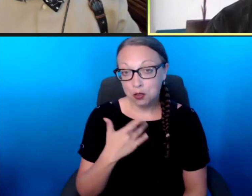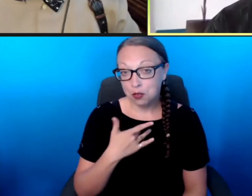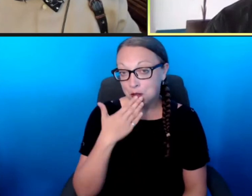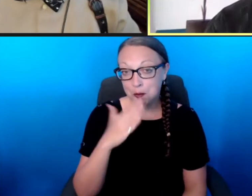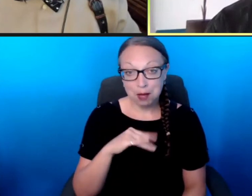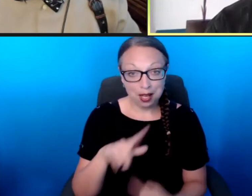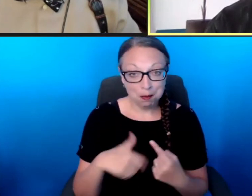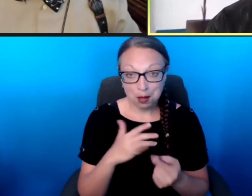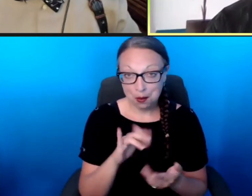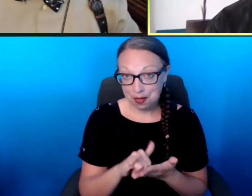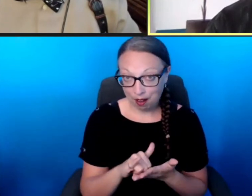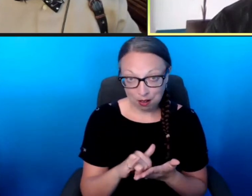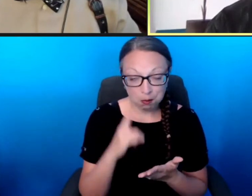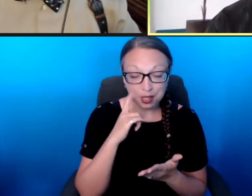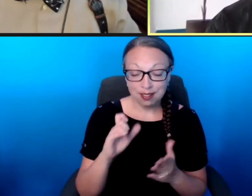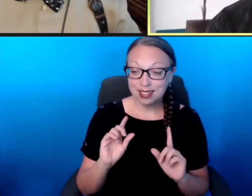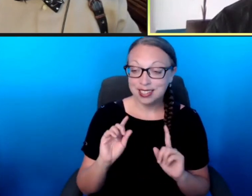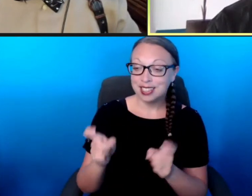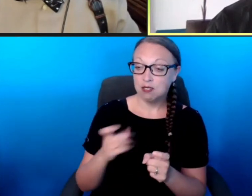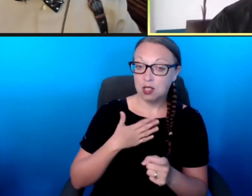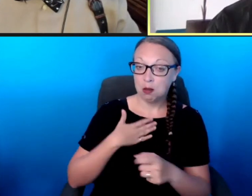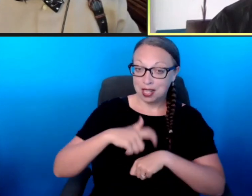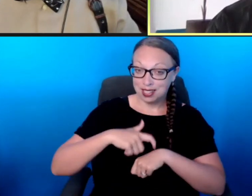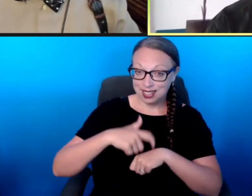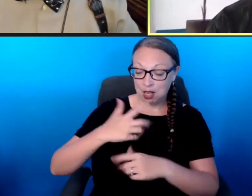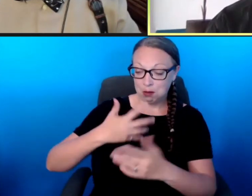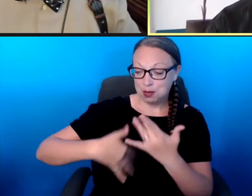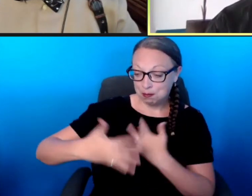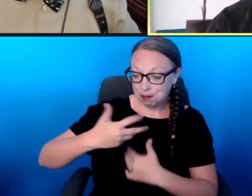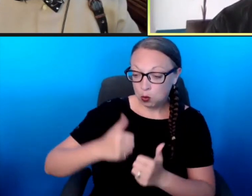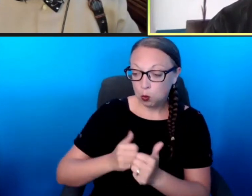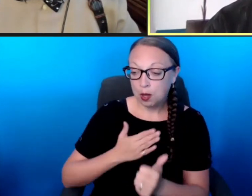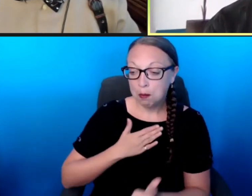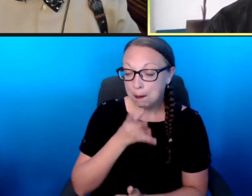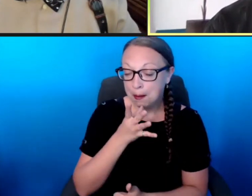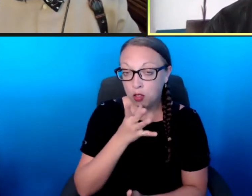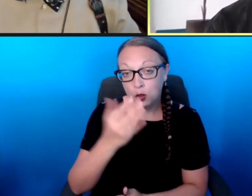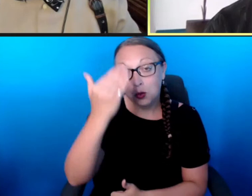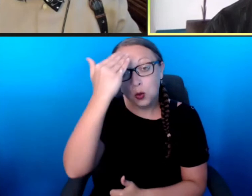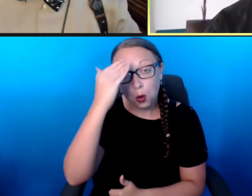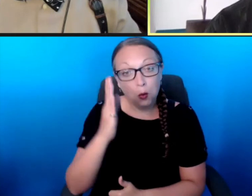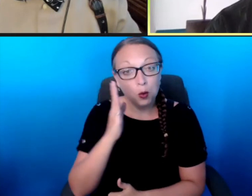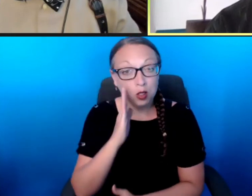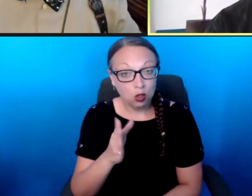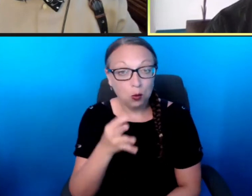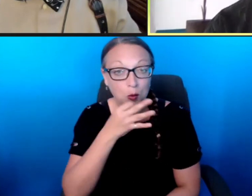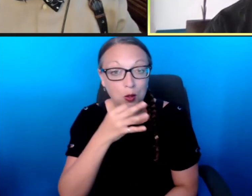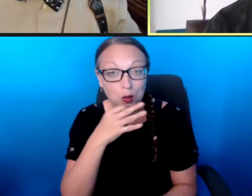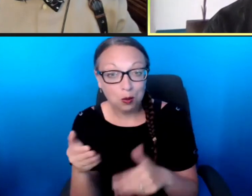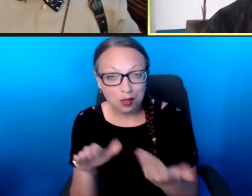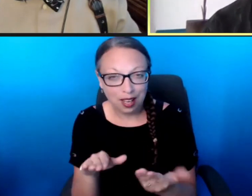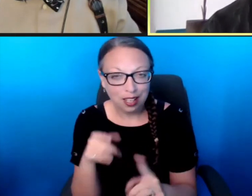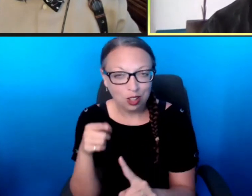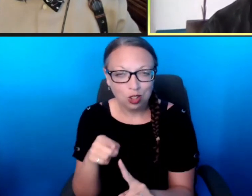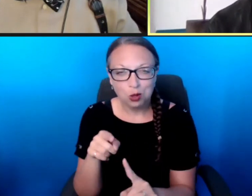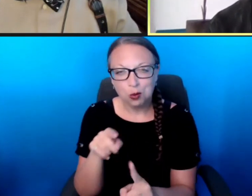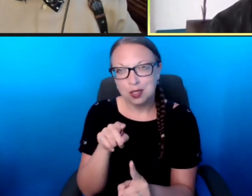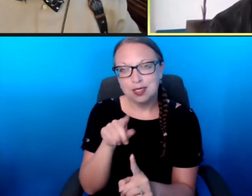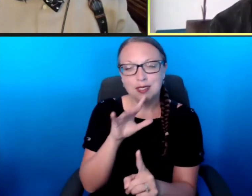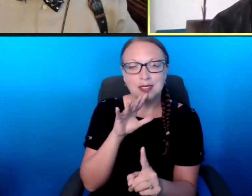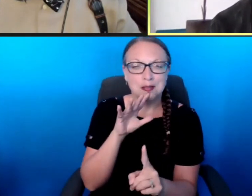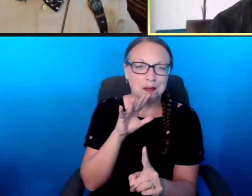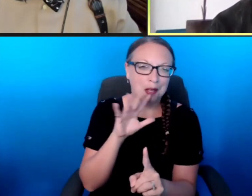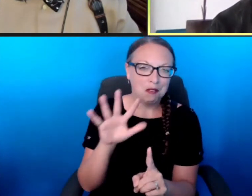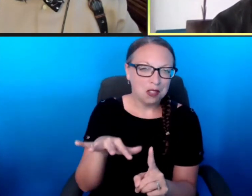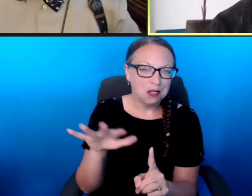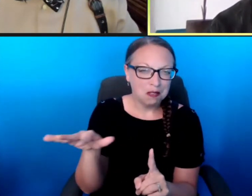giving of my time and the time spent with my mother, knowing she wasn't going to survive, she was in her mid-50s, gave me a better understanding